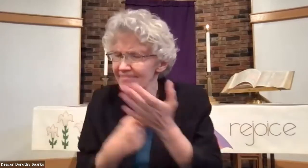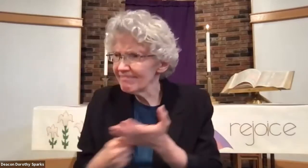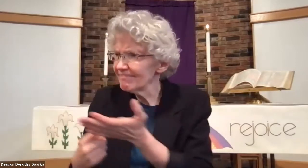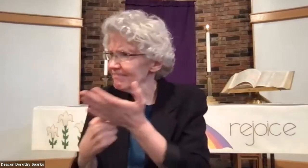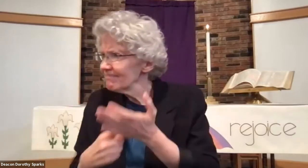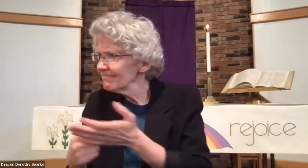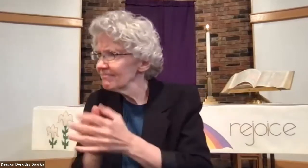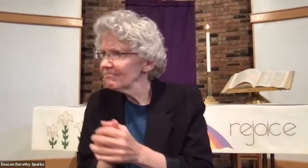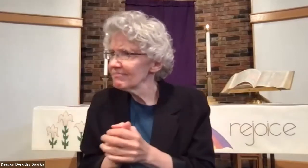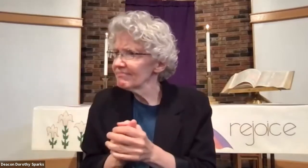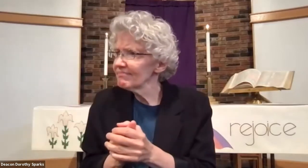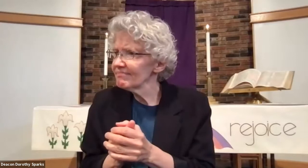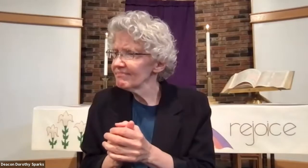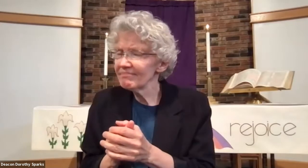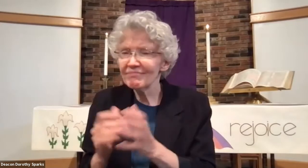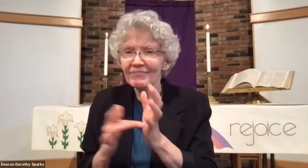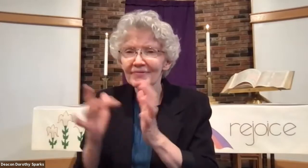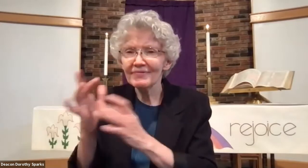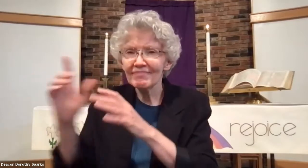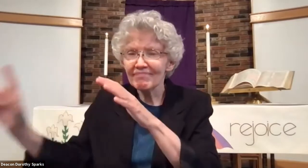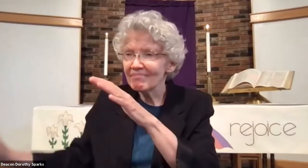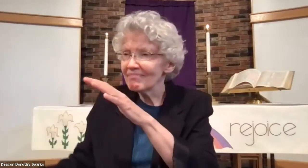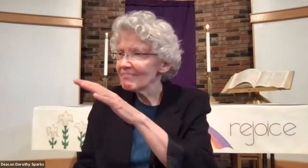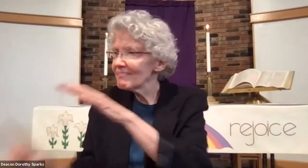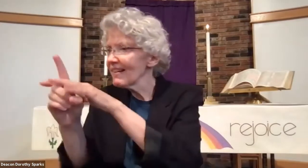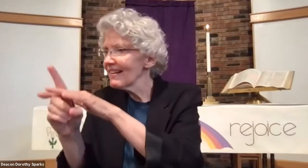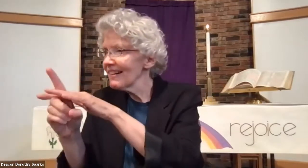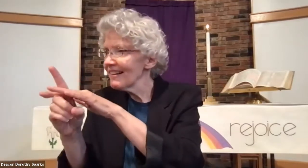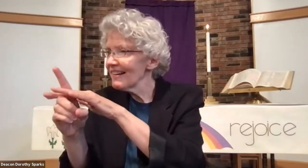53. While Jesus' disciples were talking about what had happened,